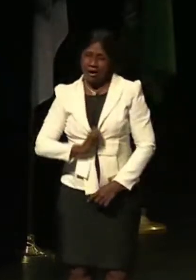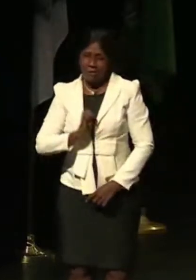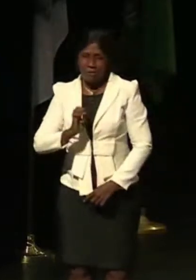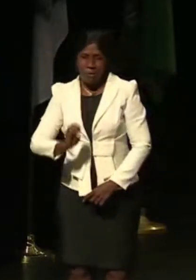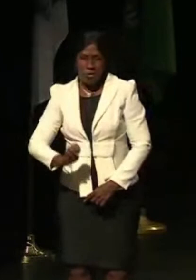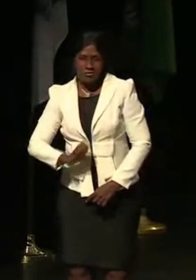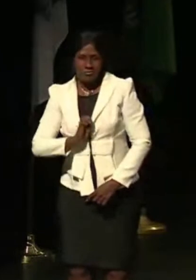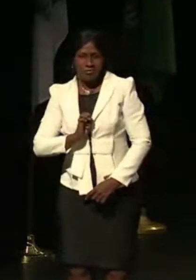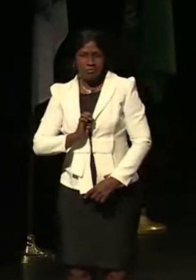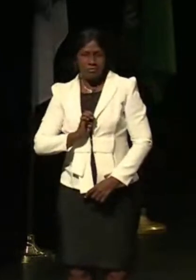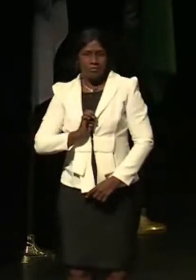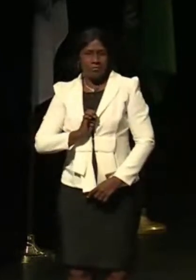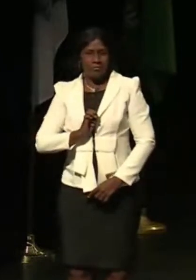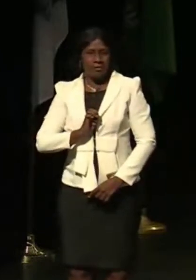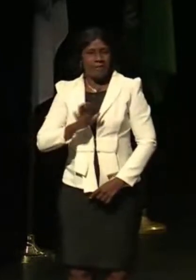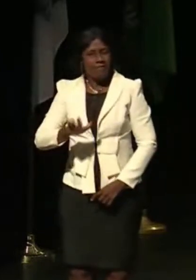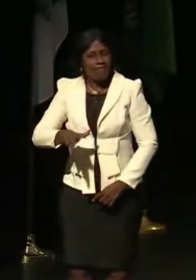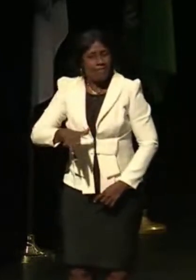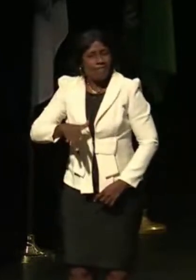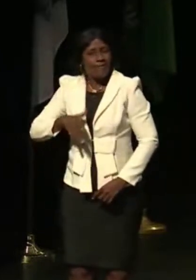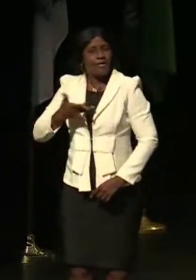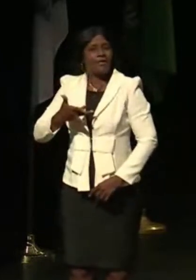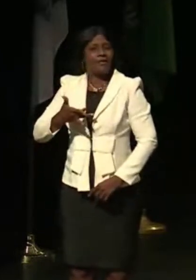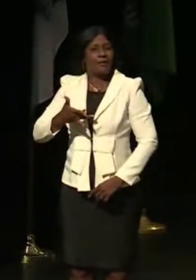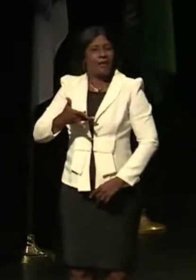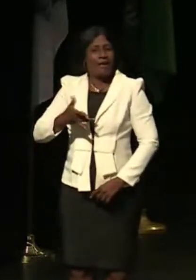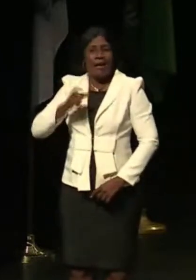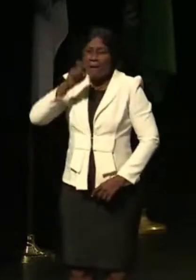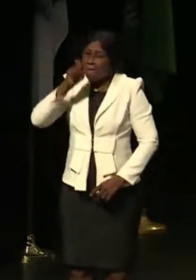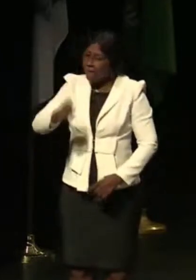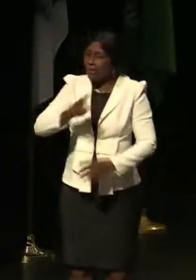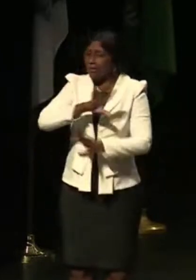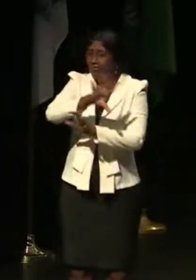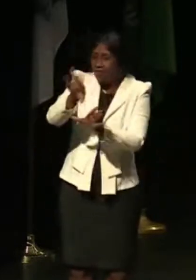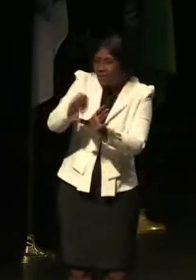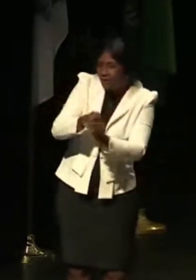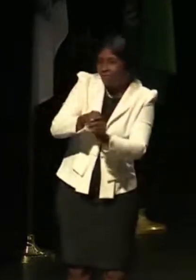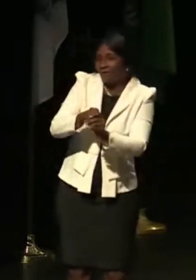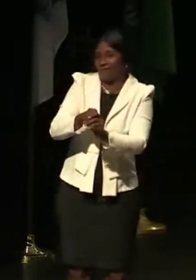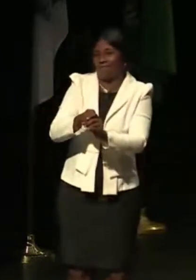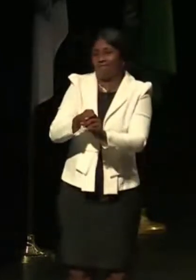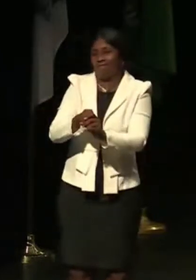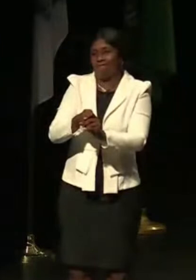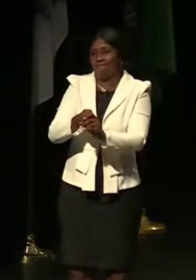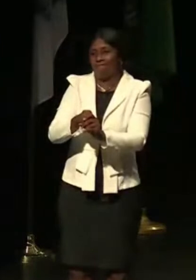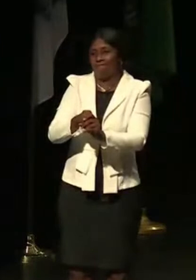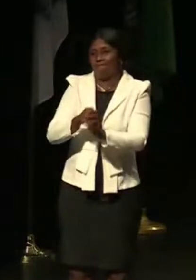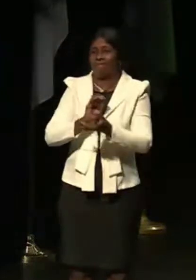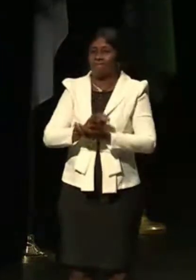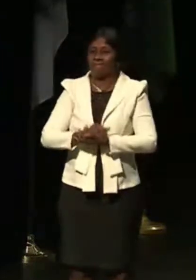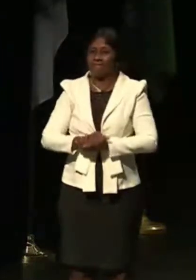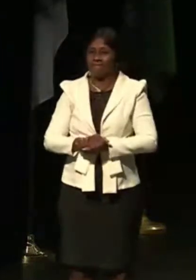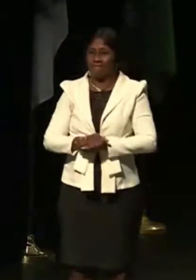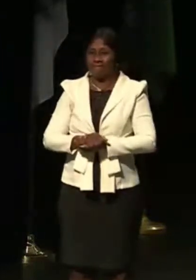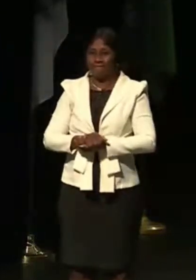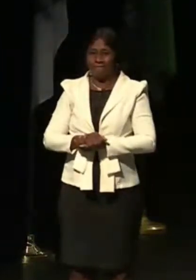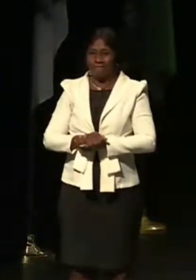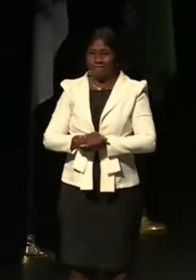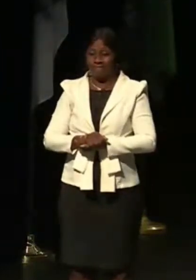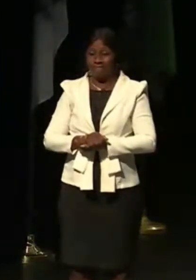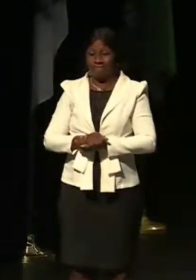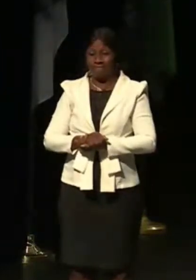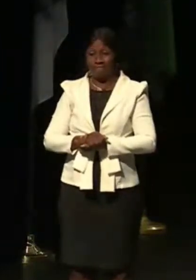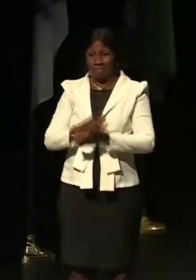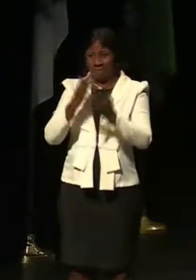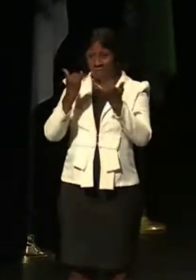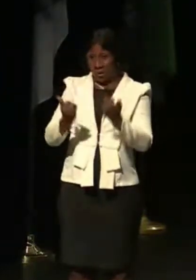The motivation of the heart remains an enigma to us. And although we have been so advanced